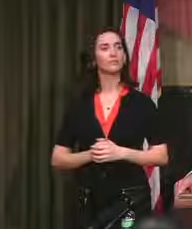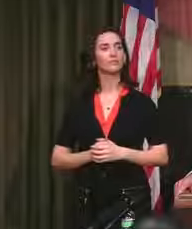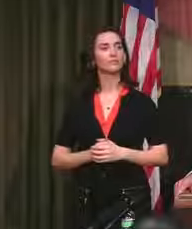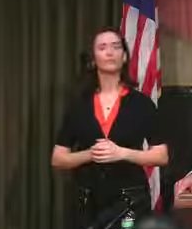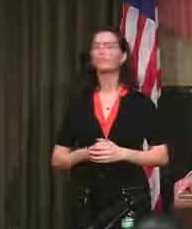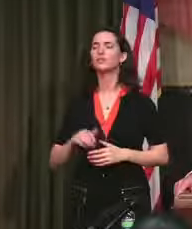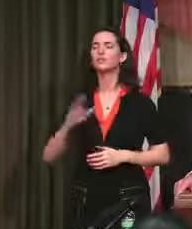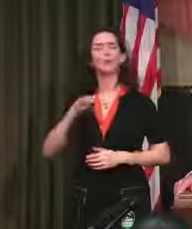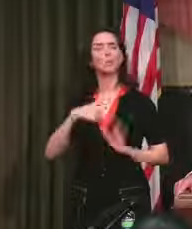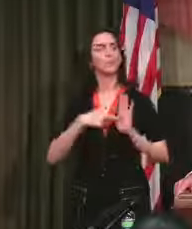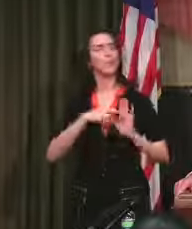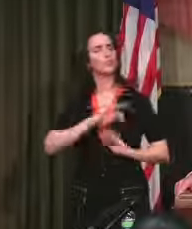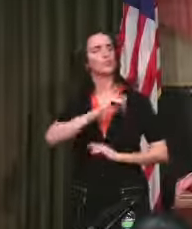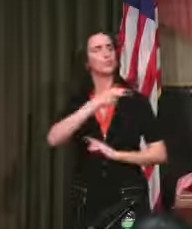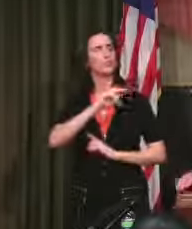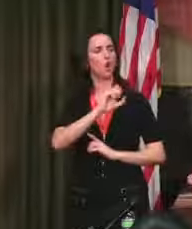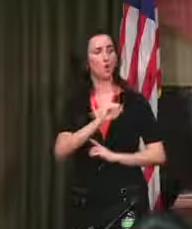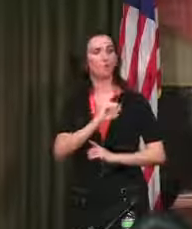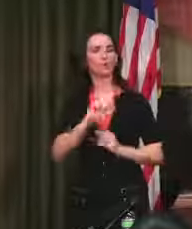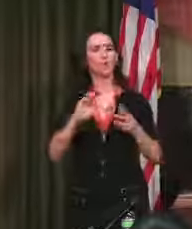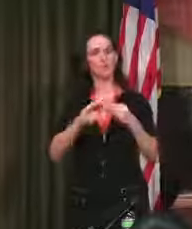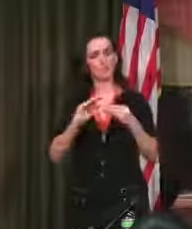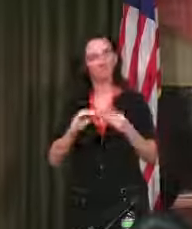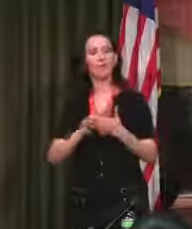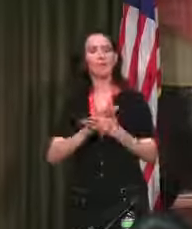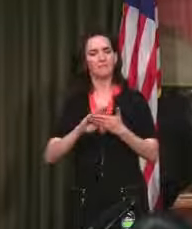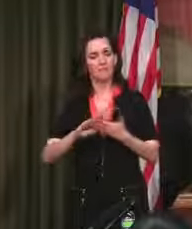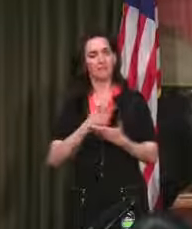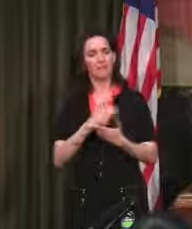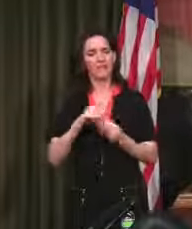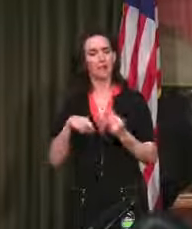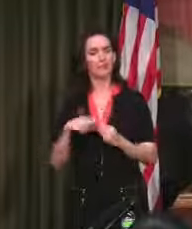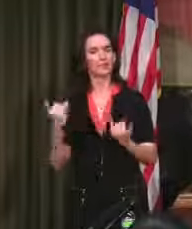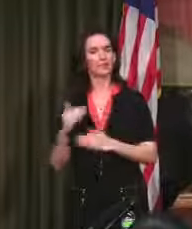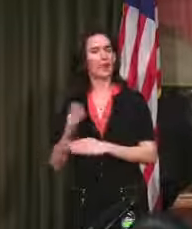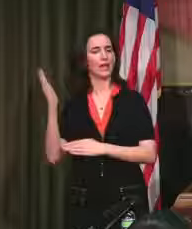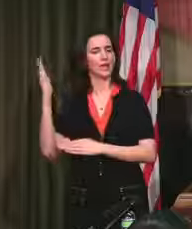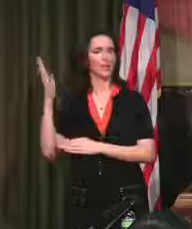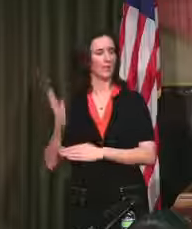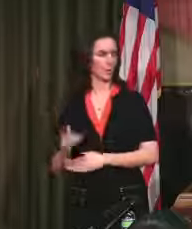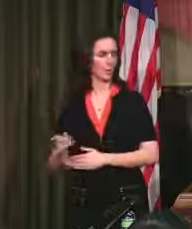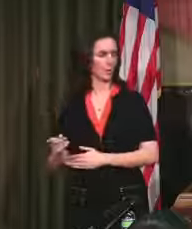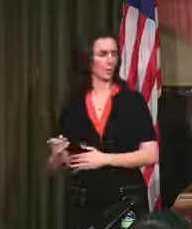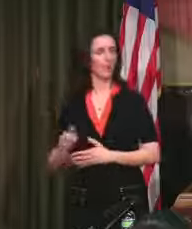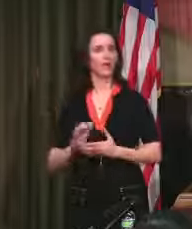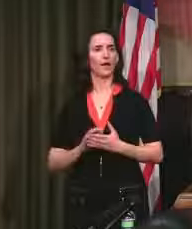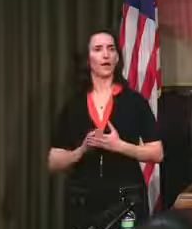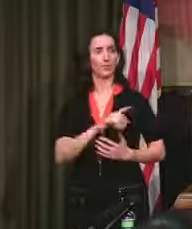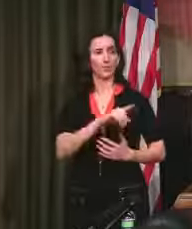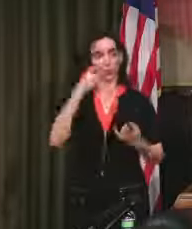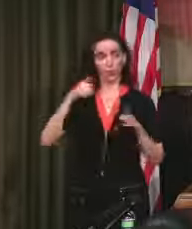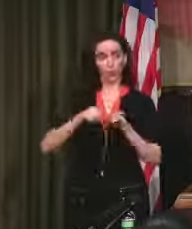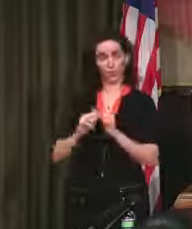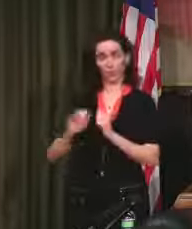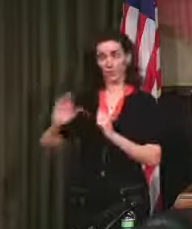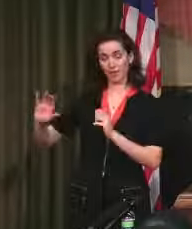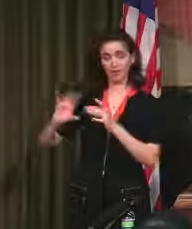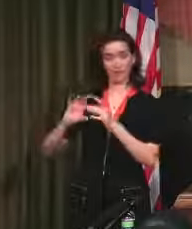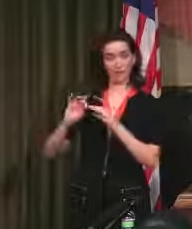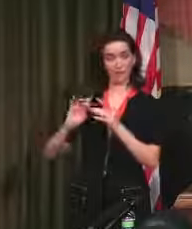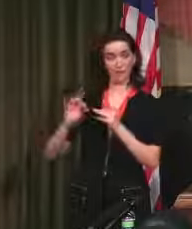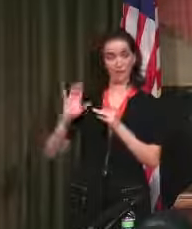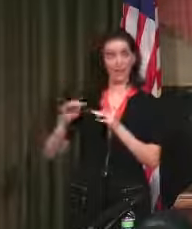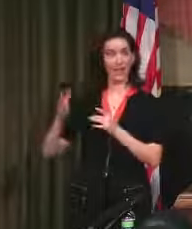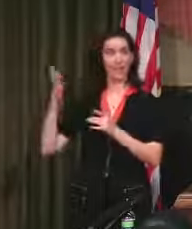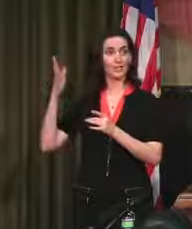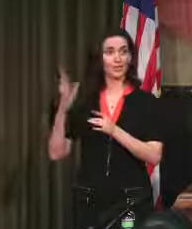Representative Jones had some very nice things to say about the speaker this evening. Do you agree with his comments that the speaker